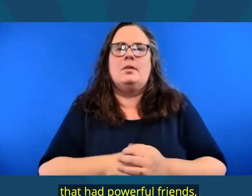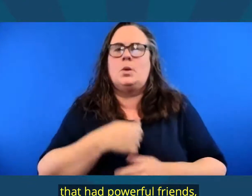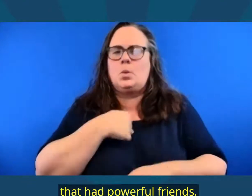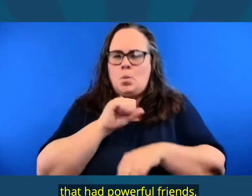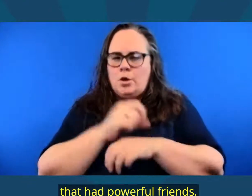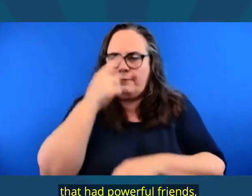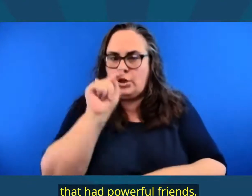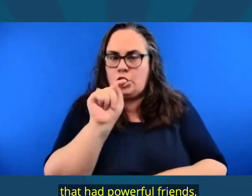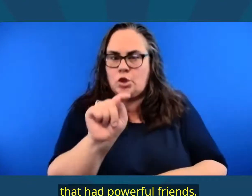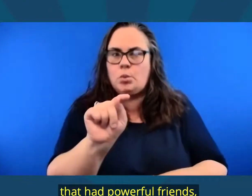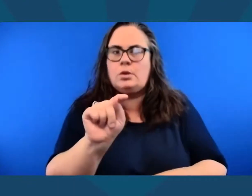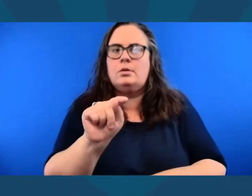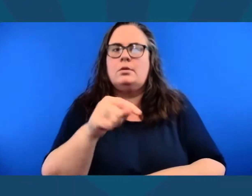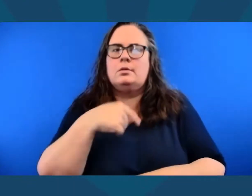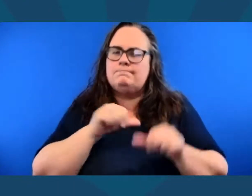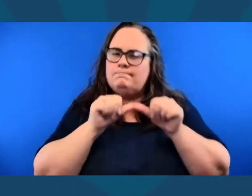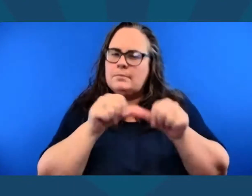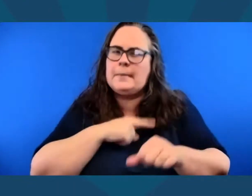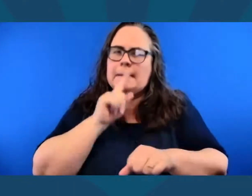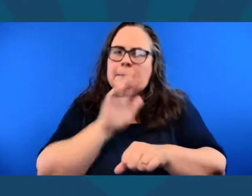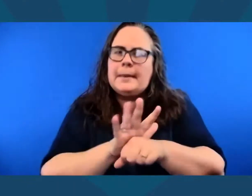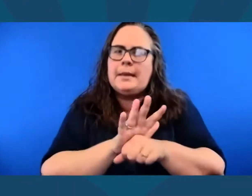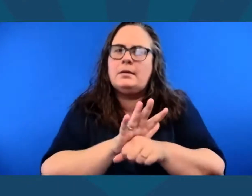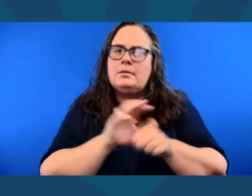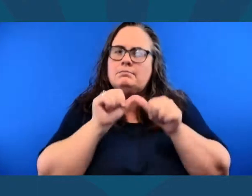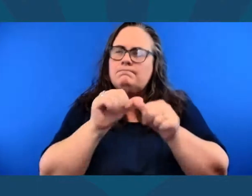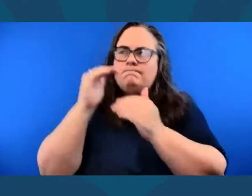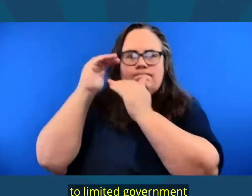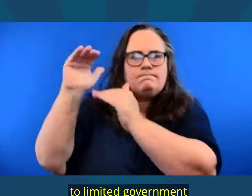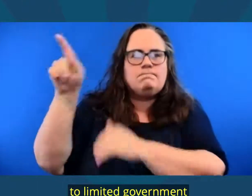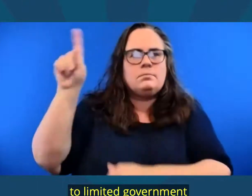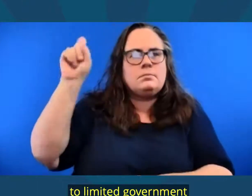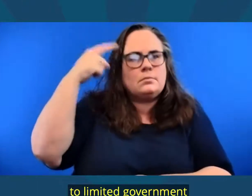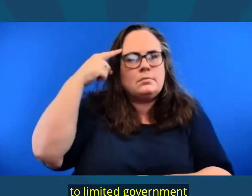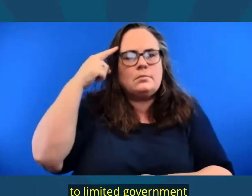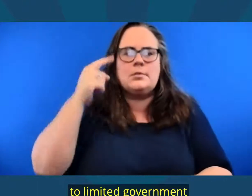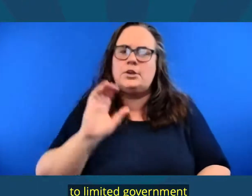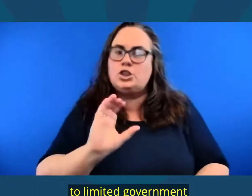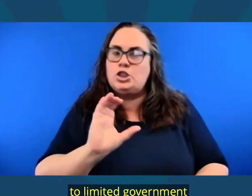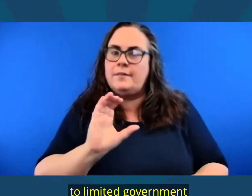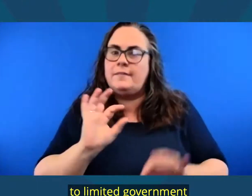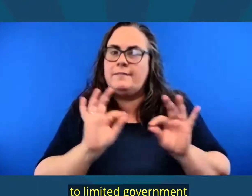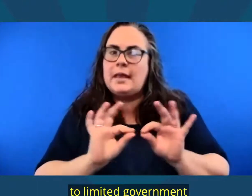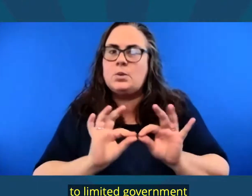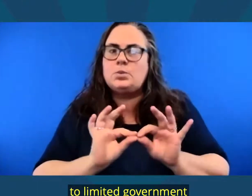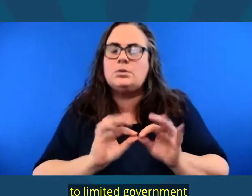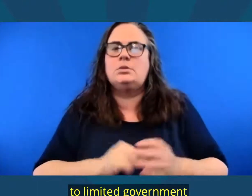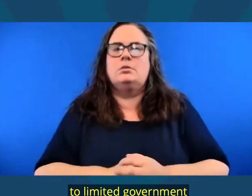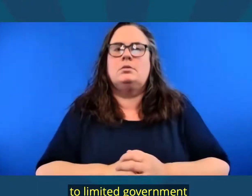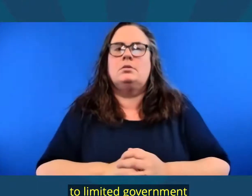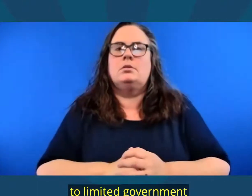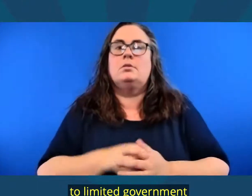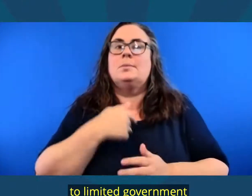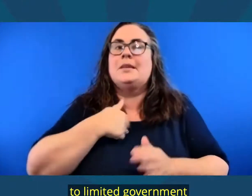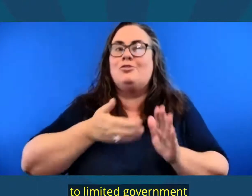so. I work for you and will keep my commitment to limited government and conservative